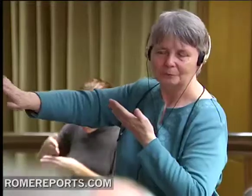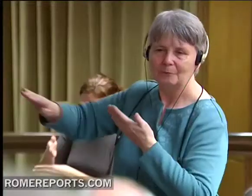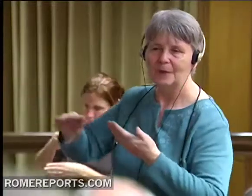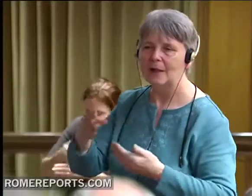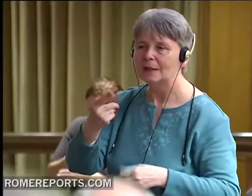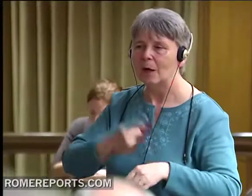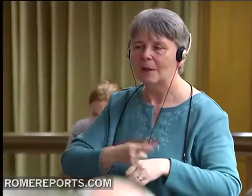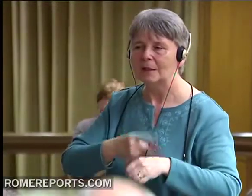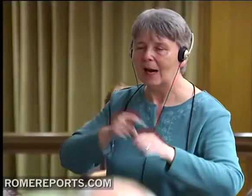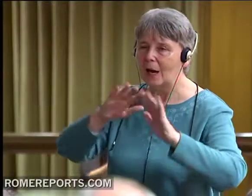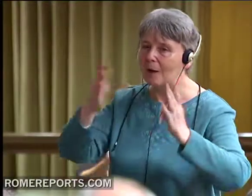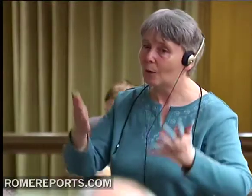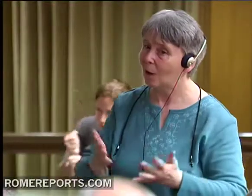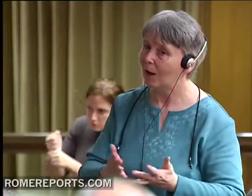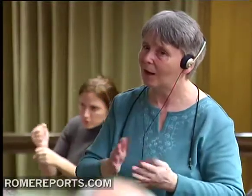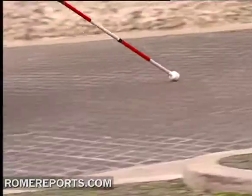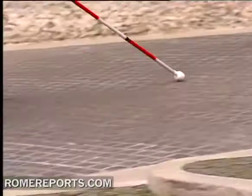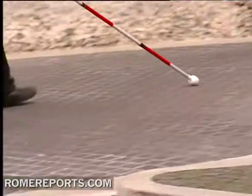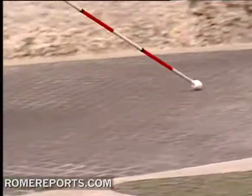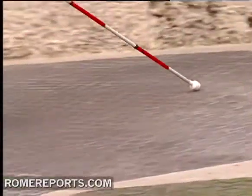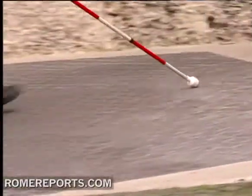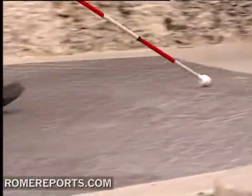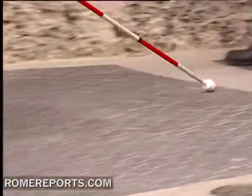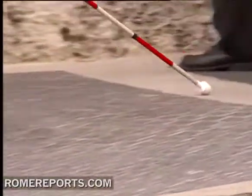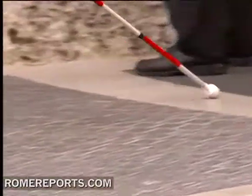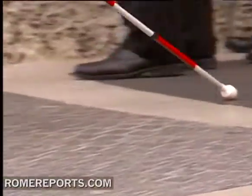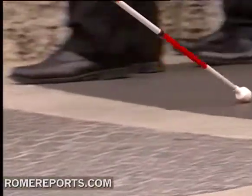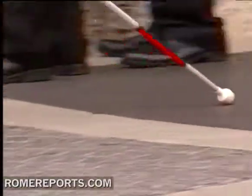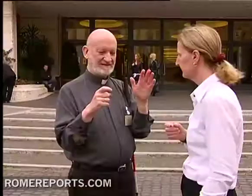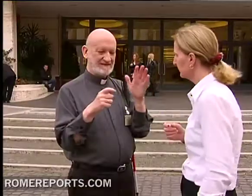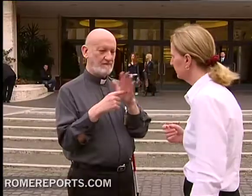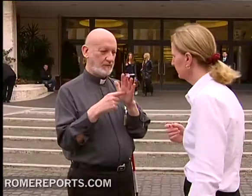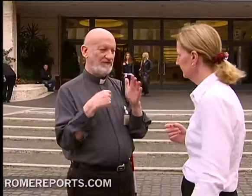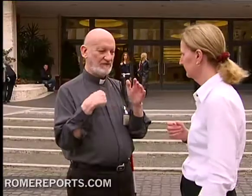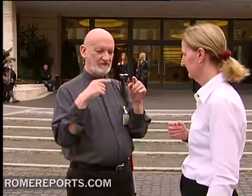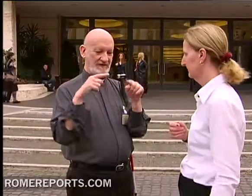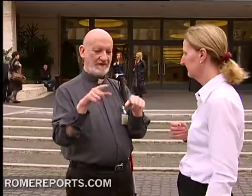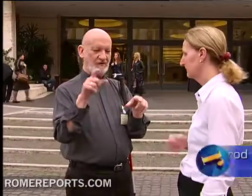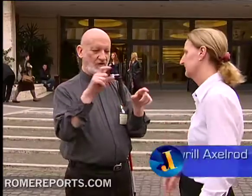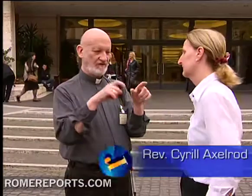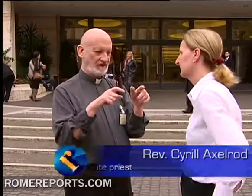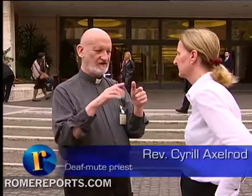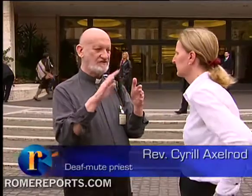dedication in spite of his handicap. Father Axelrod is also blind. Yeah, it's very important for me to be